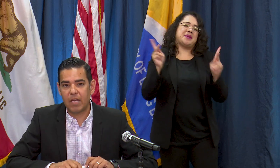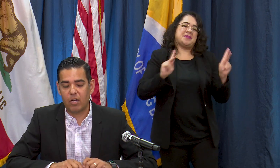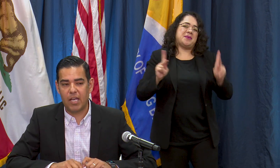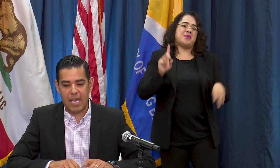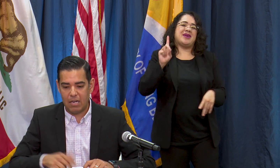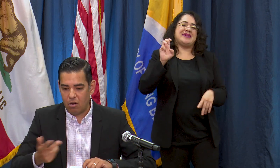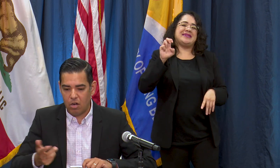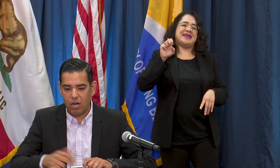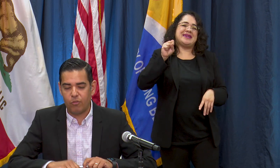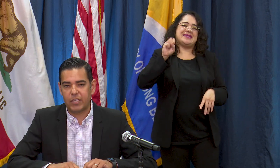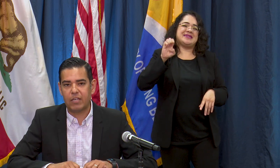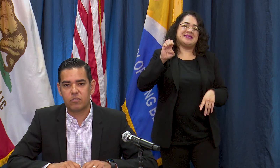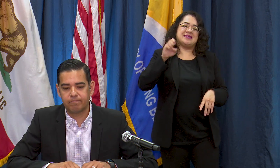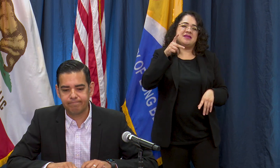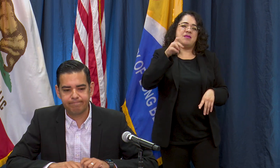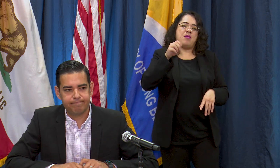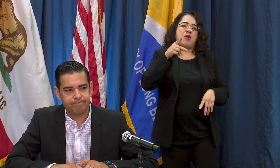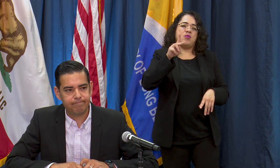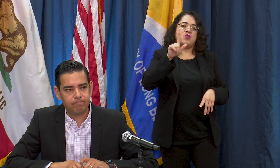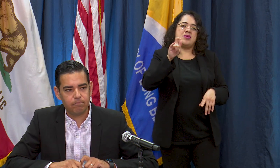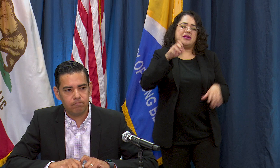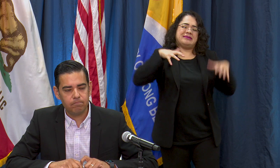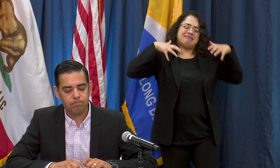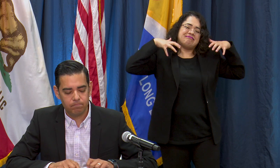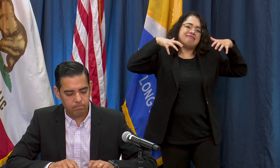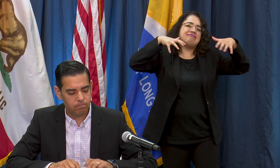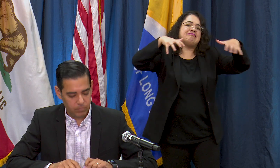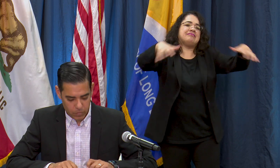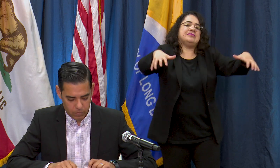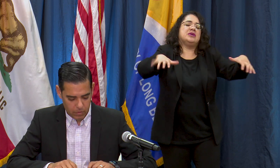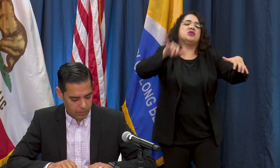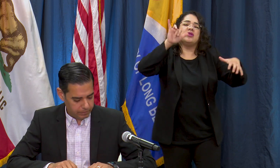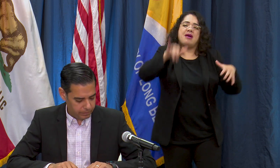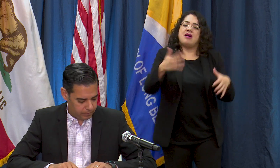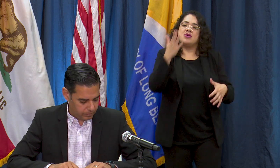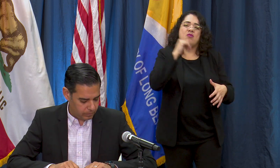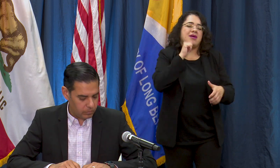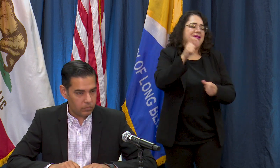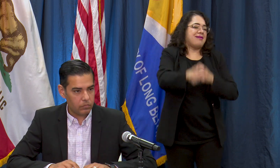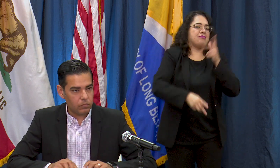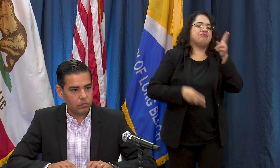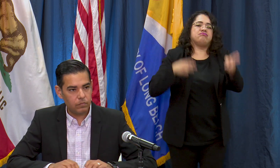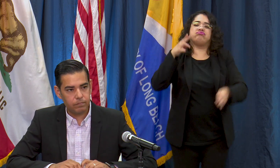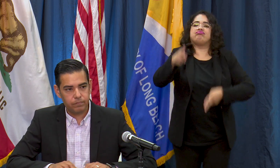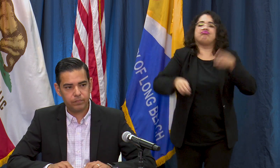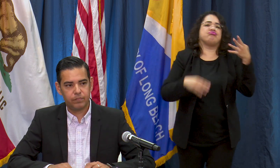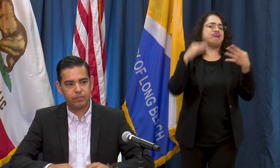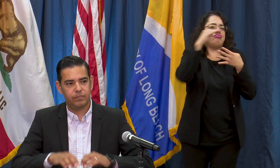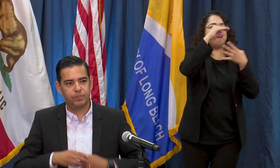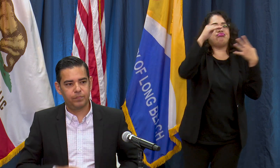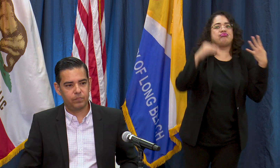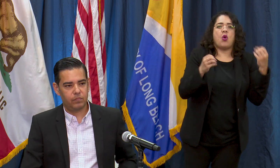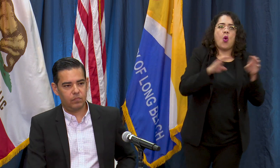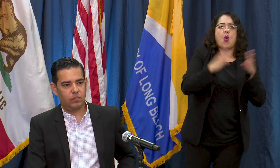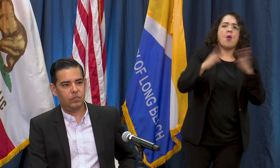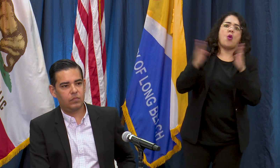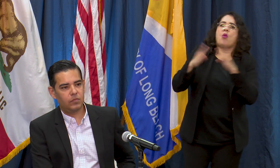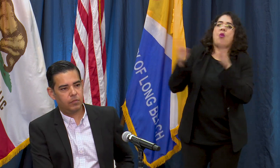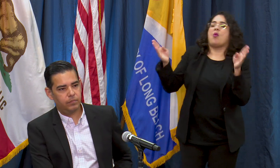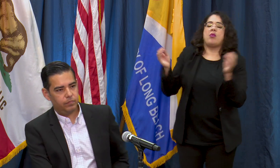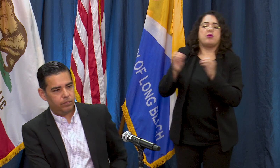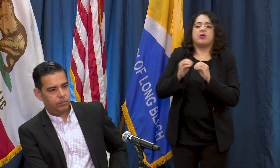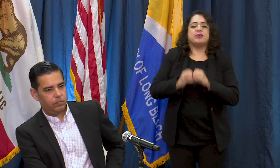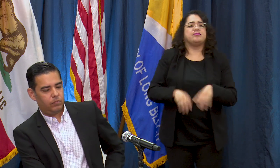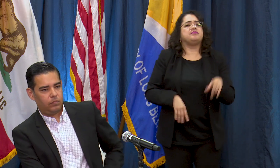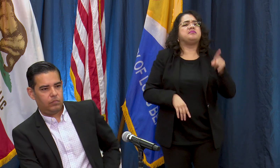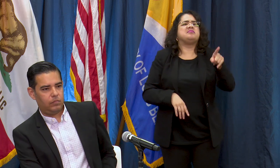have and our health indicators. Thank you, Mr. Mayor. You know, it's an interesting question here, and it talks about what laws are breaking